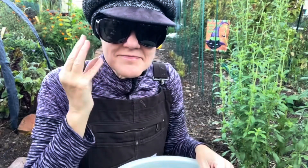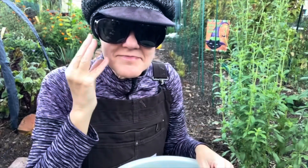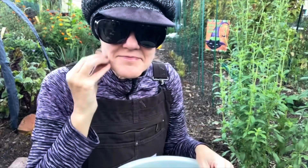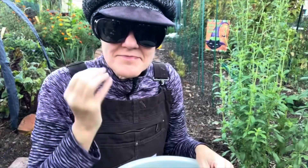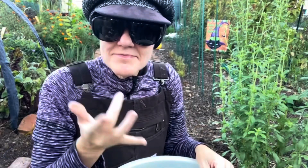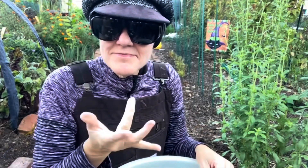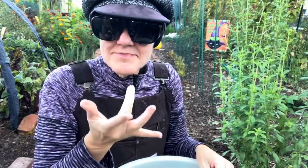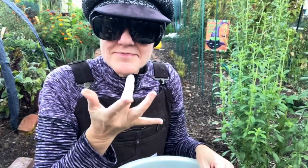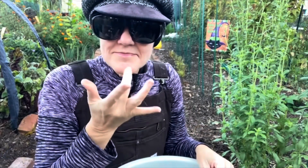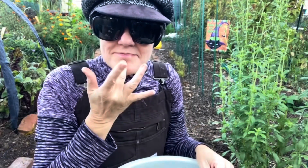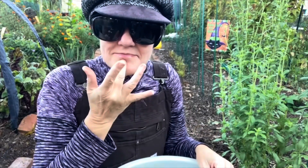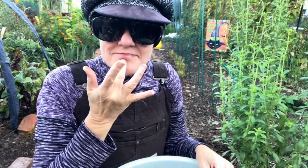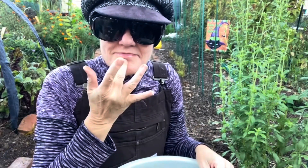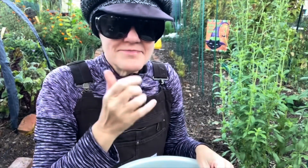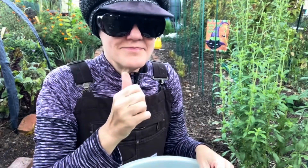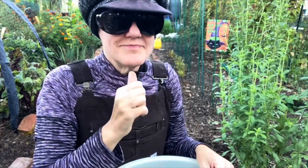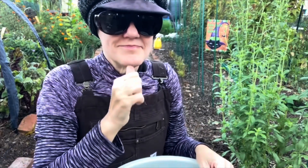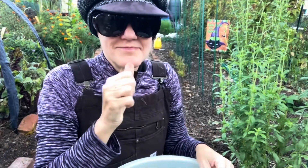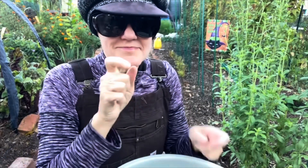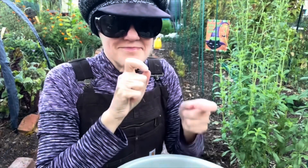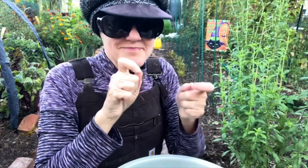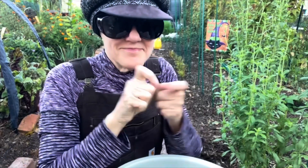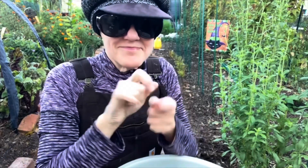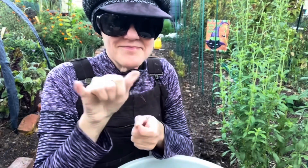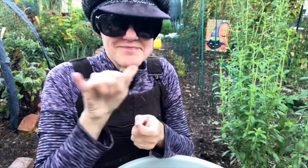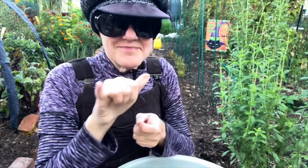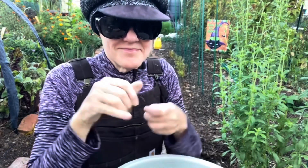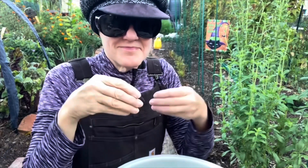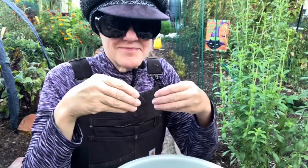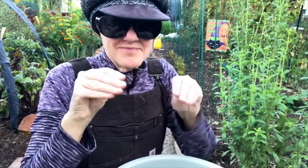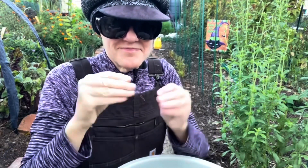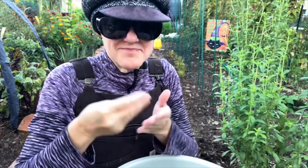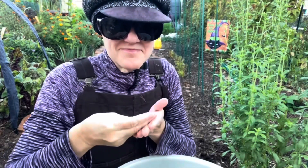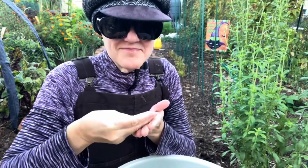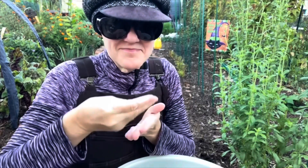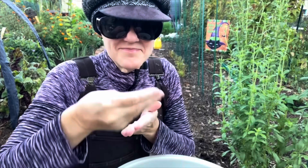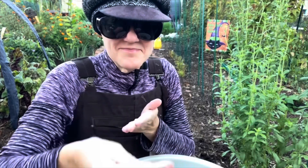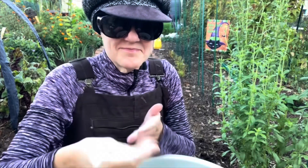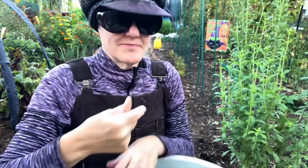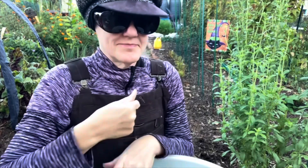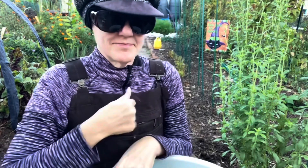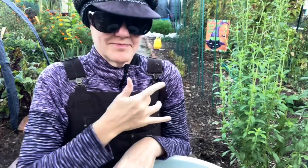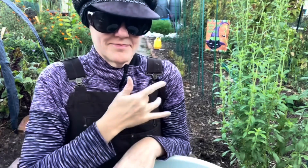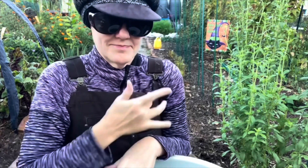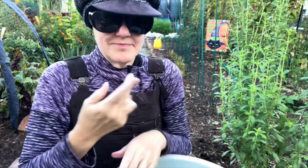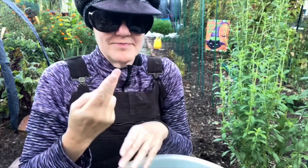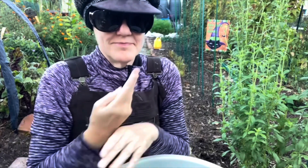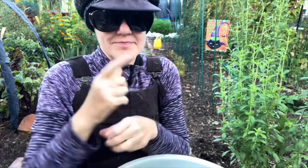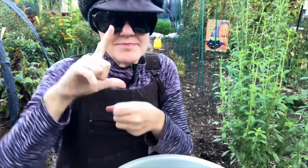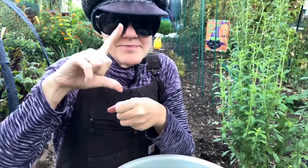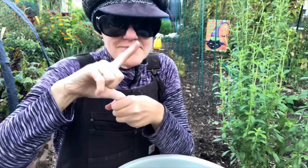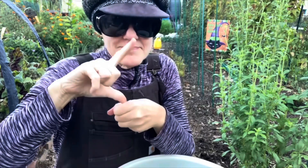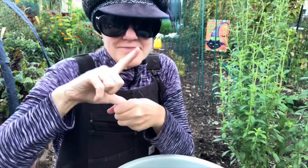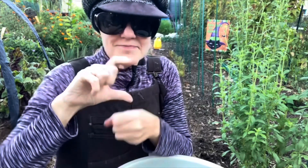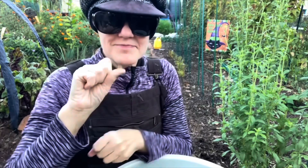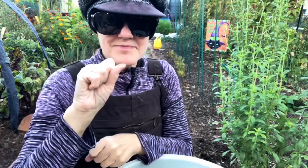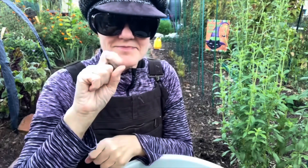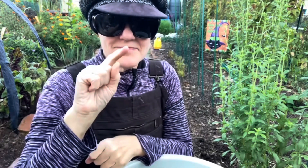Now, in my experience, homegrown stevia doesn't taste exactly like store-bought. I tend to